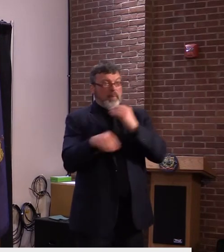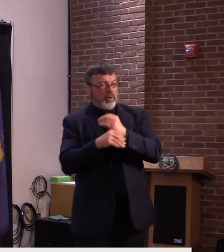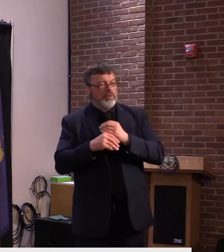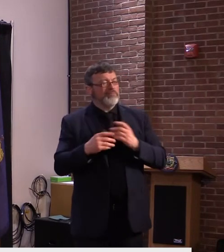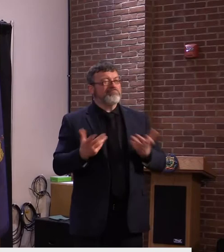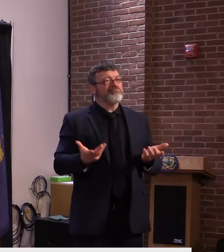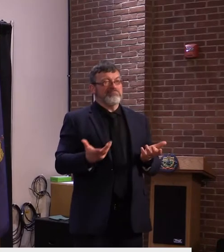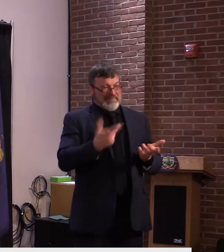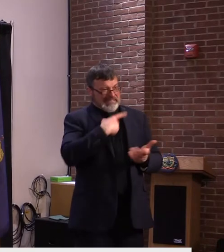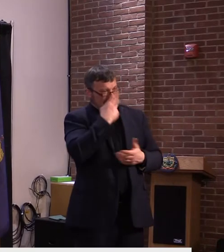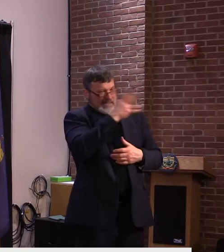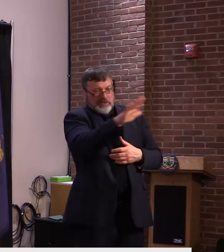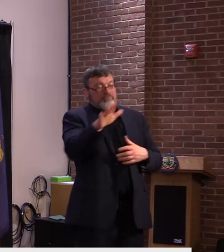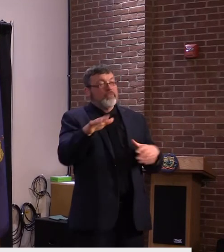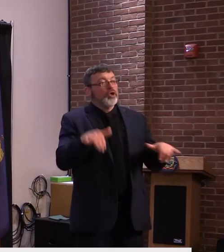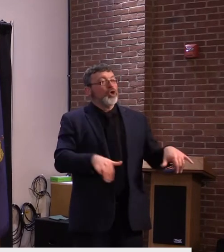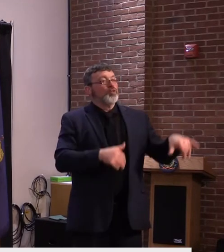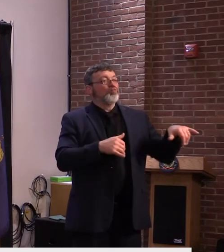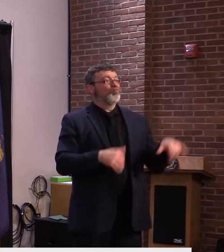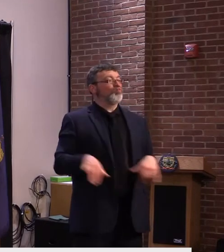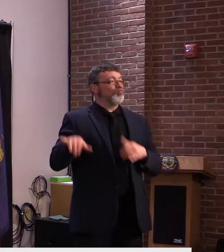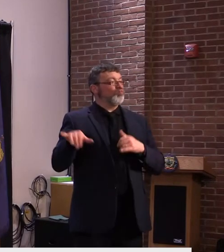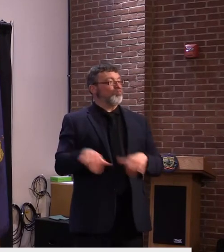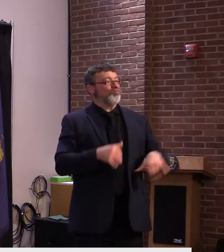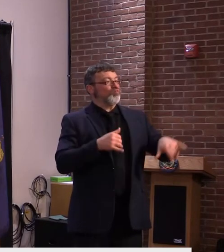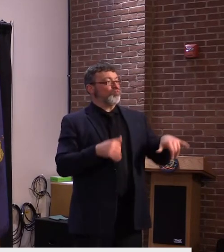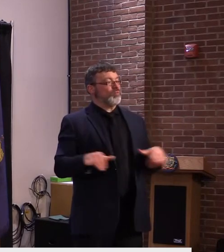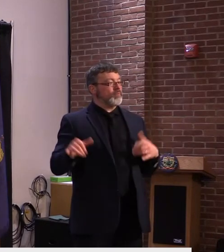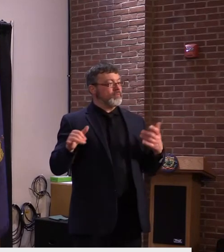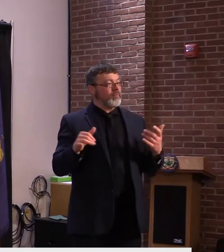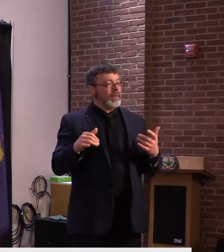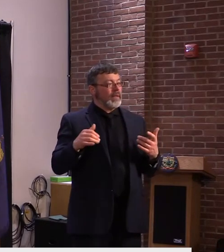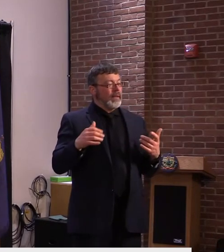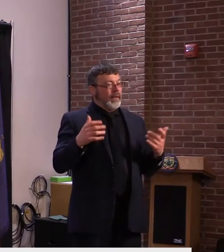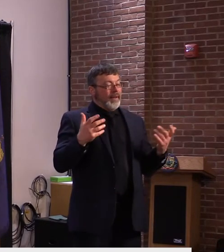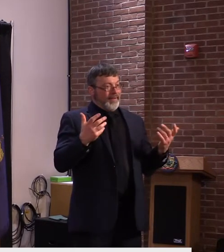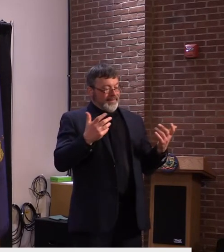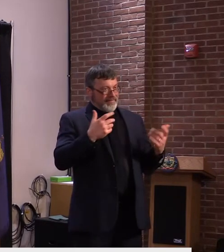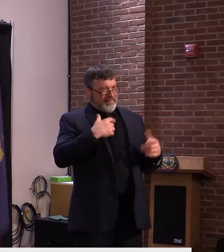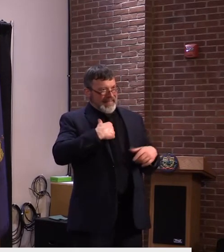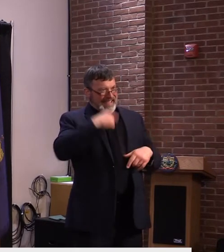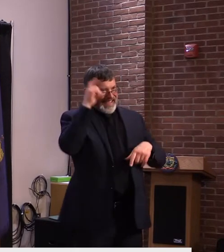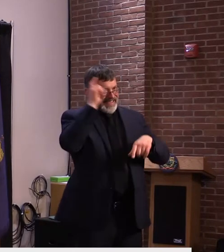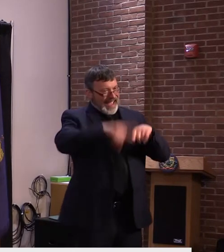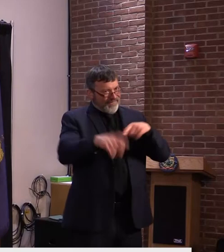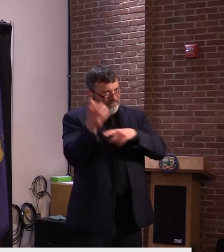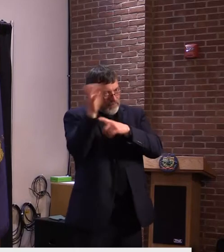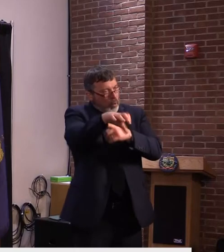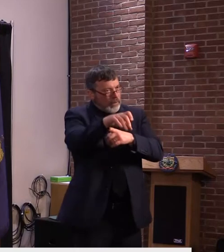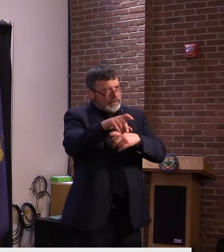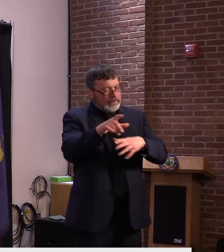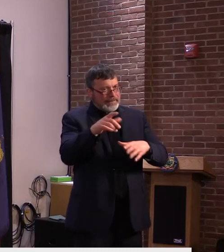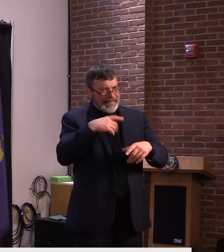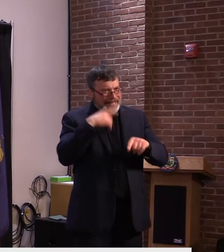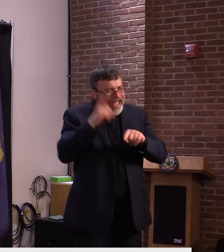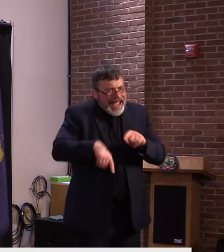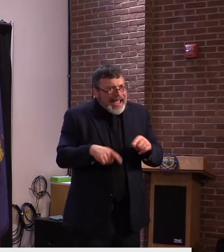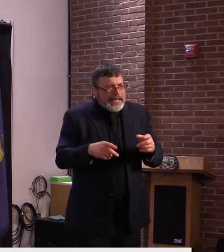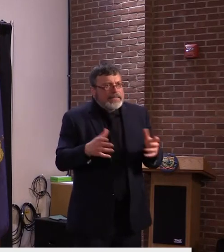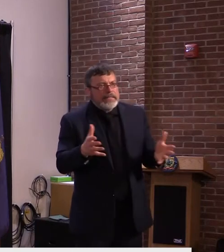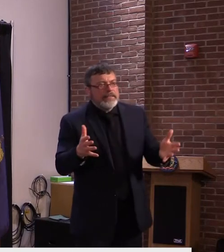there's only so much arm twisting one can do, but I do think one of the reasons we have one of the highest